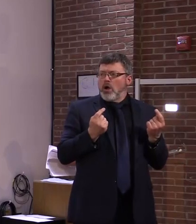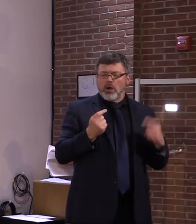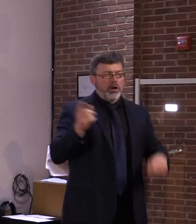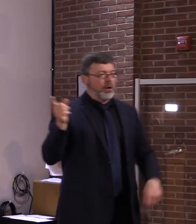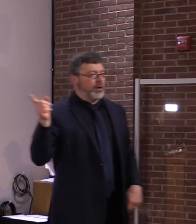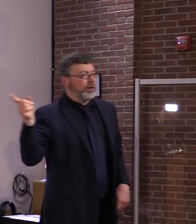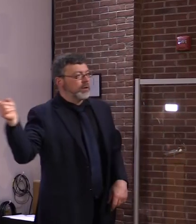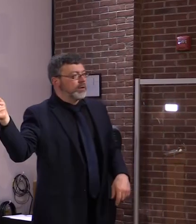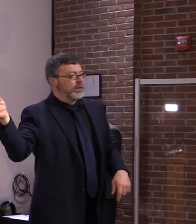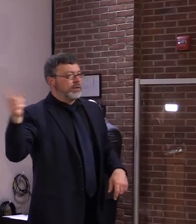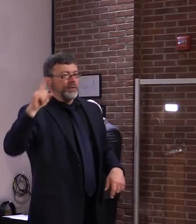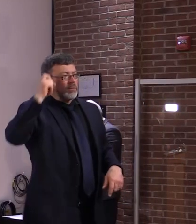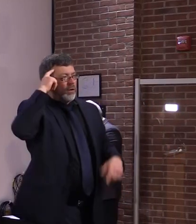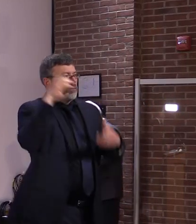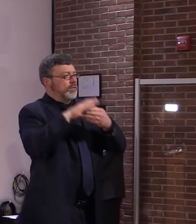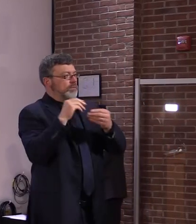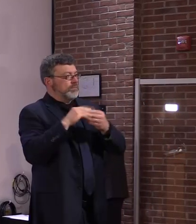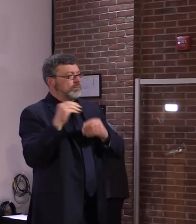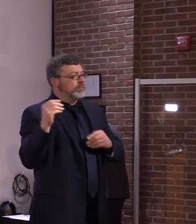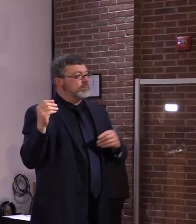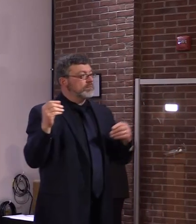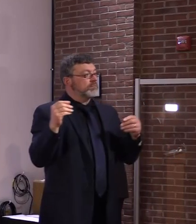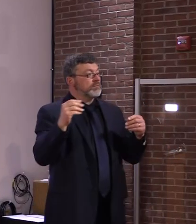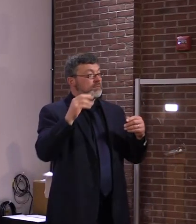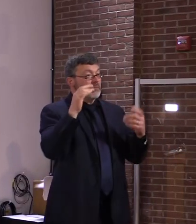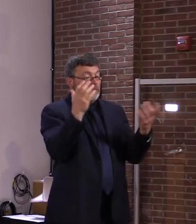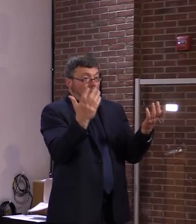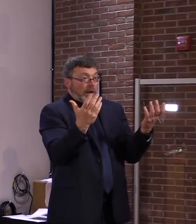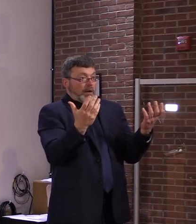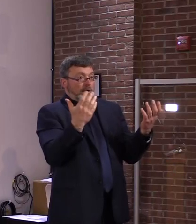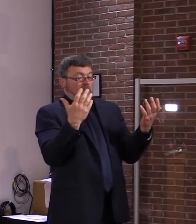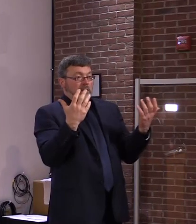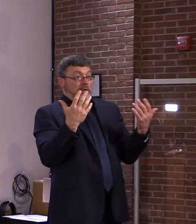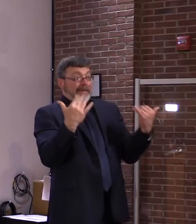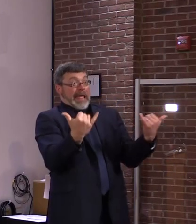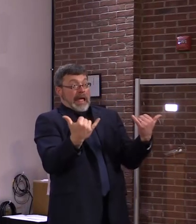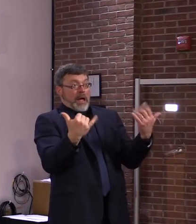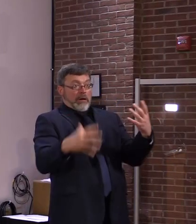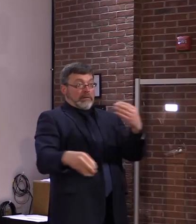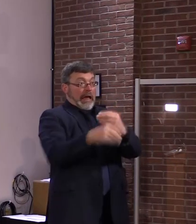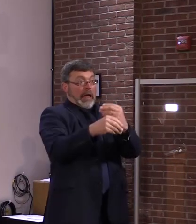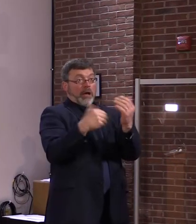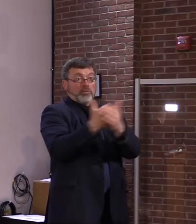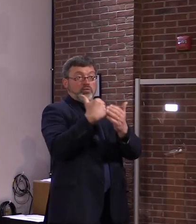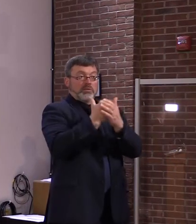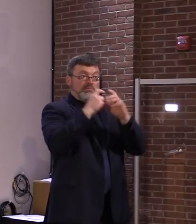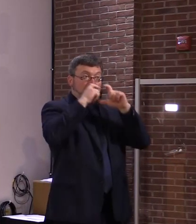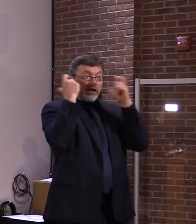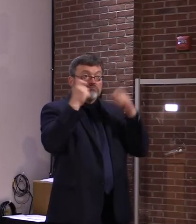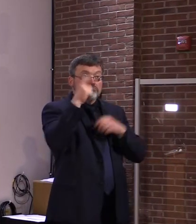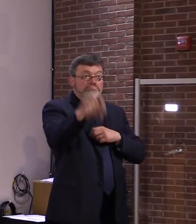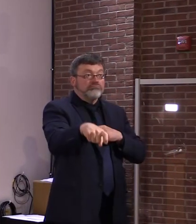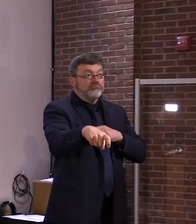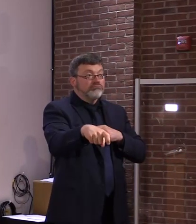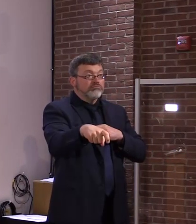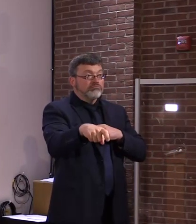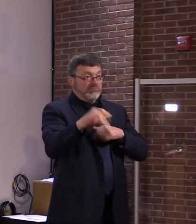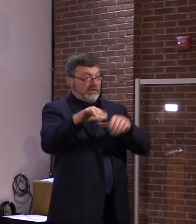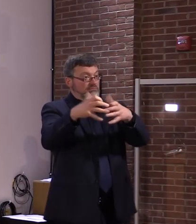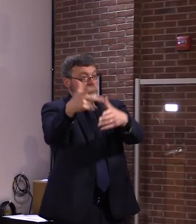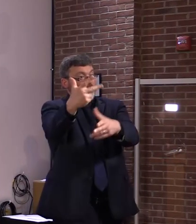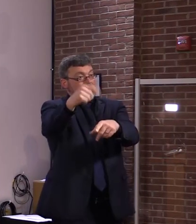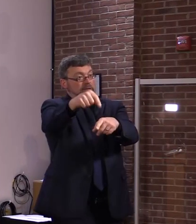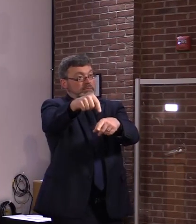your masks either inside or outside. And with the step three, we're